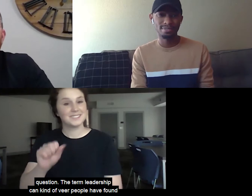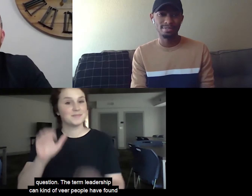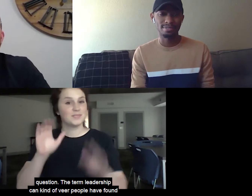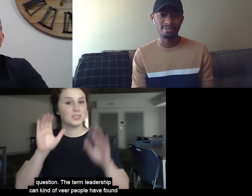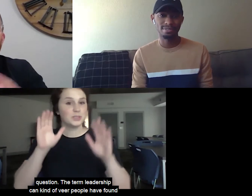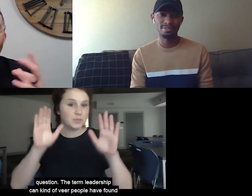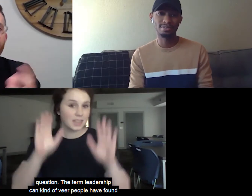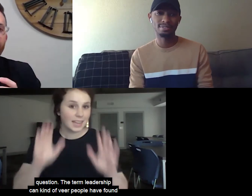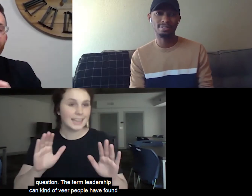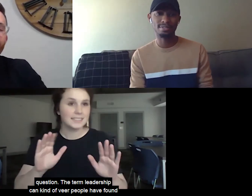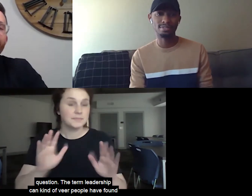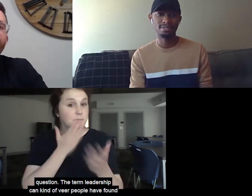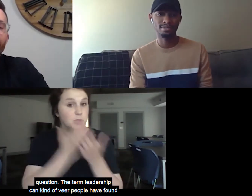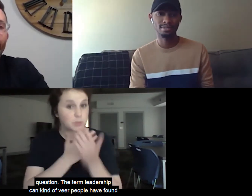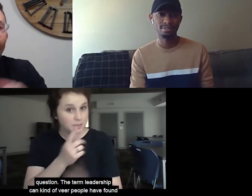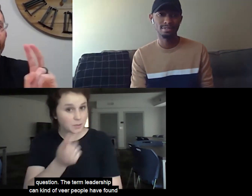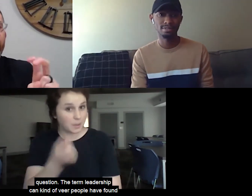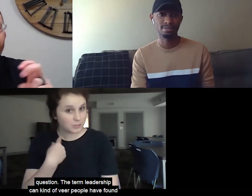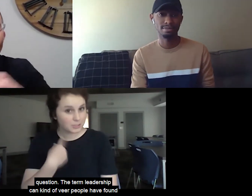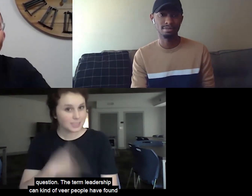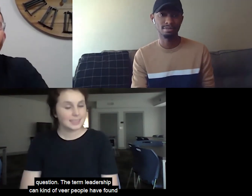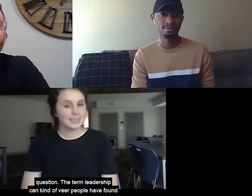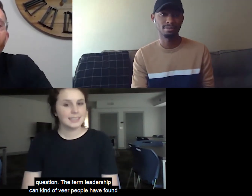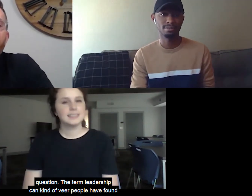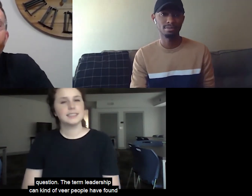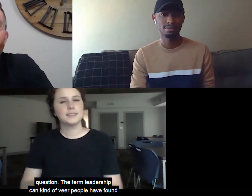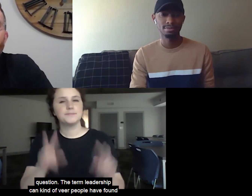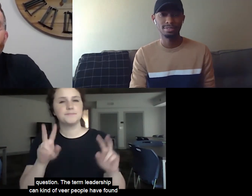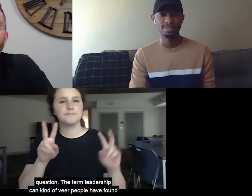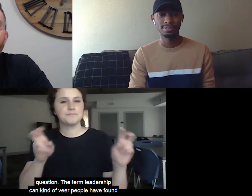that's a great question. This term leadership